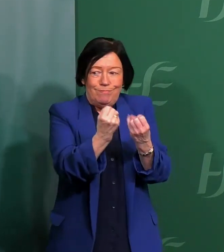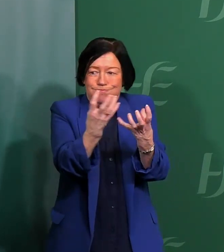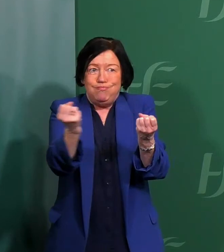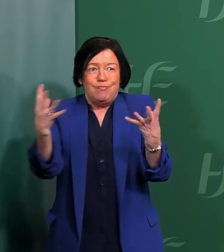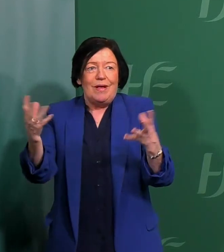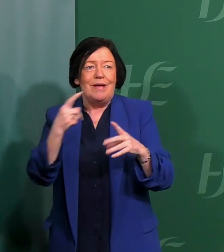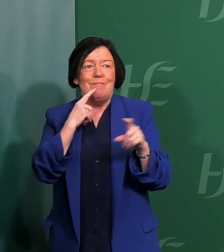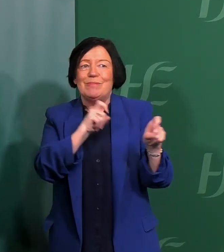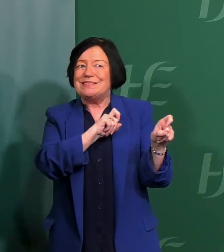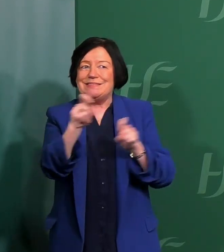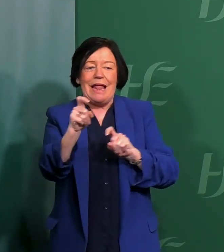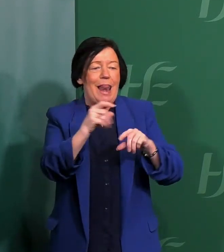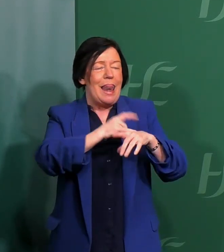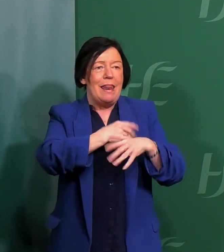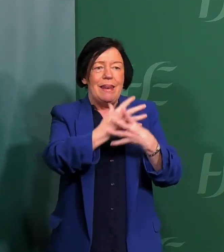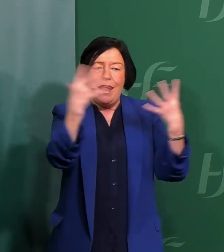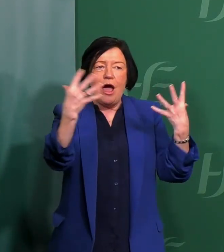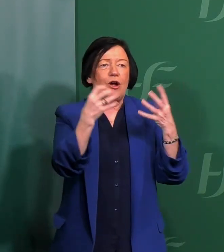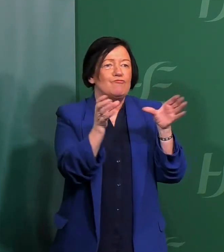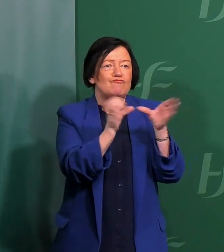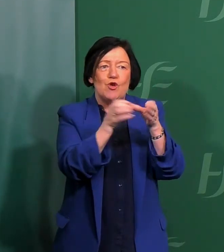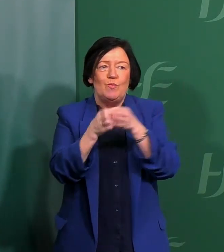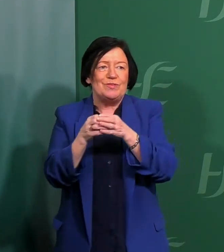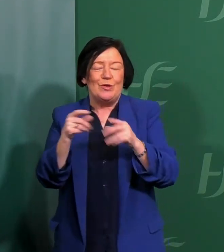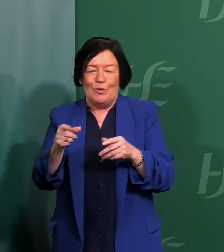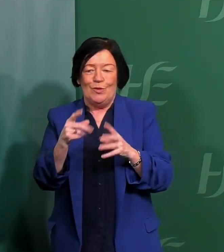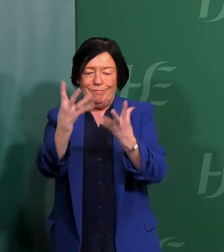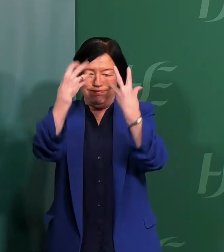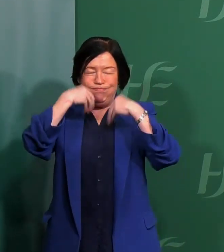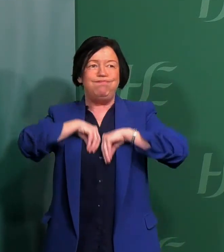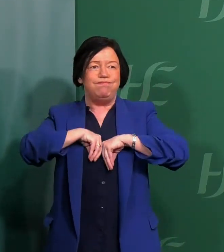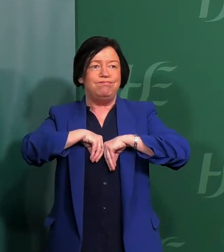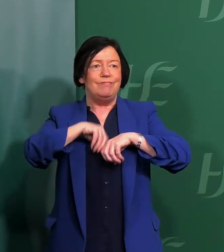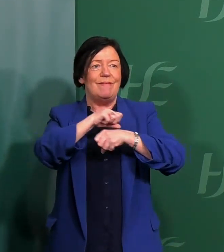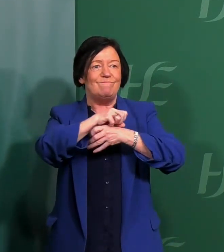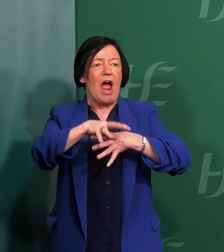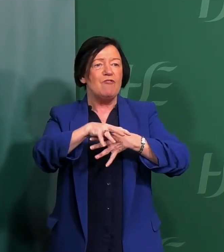are still large cohorts of those patients who unfortunately have acquired this virus.